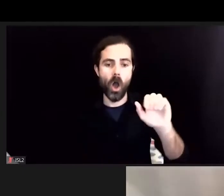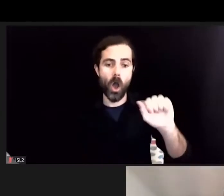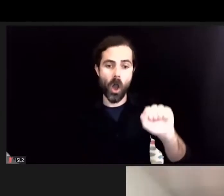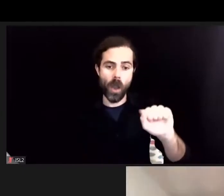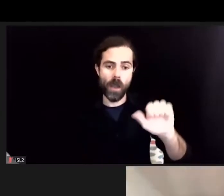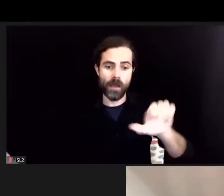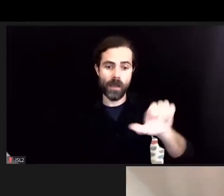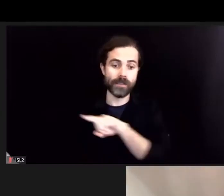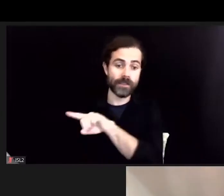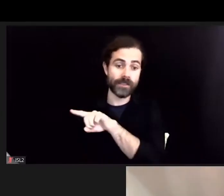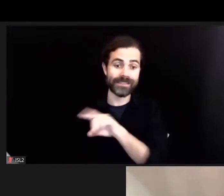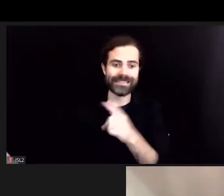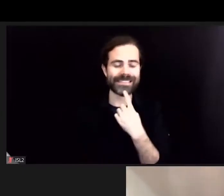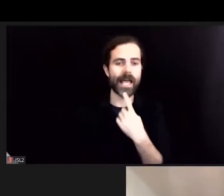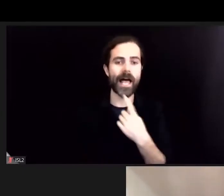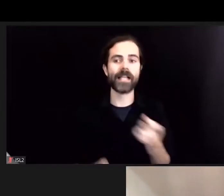Hello, Jose.